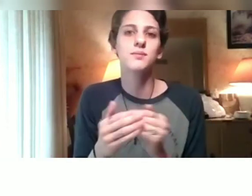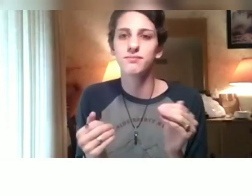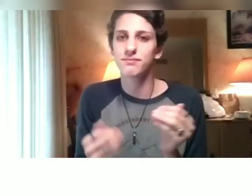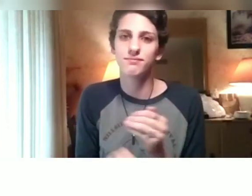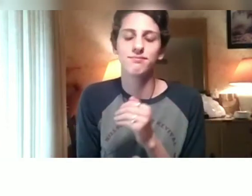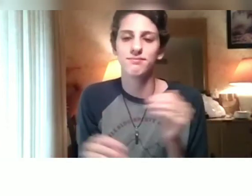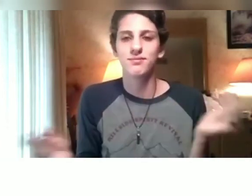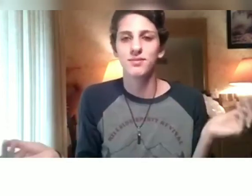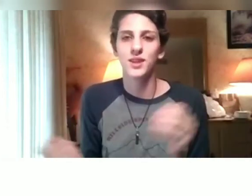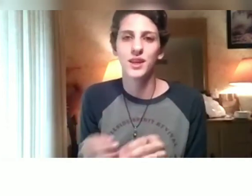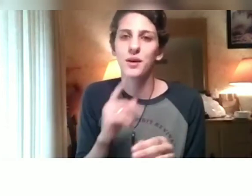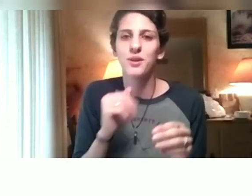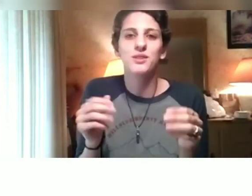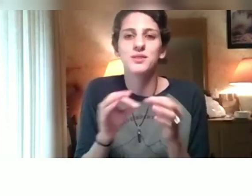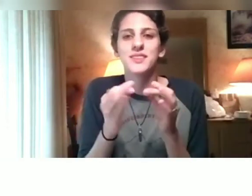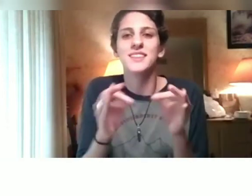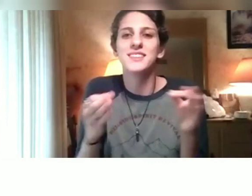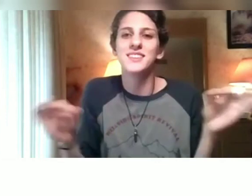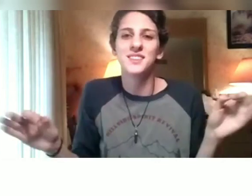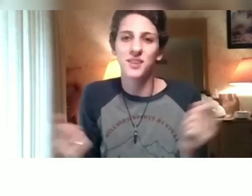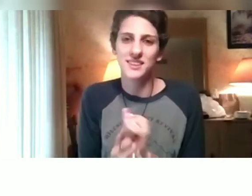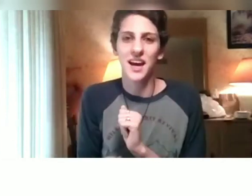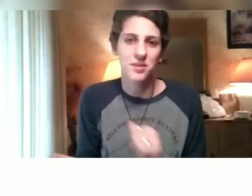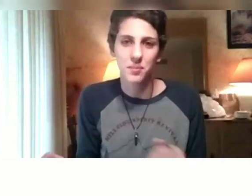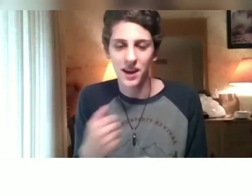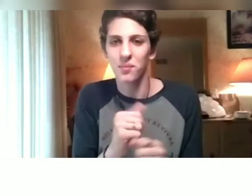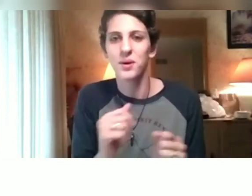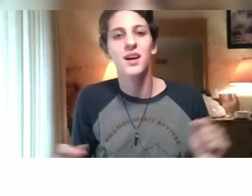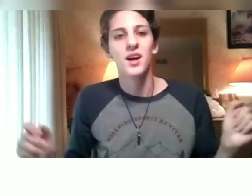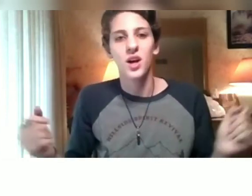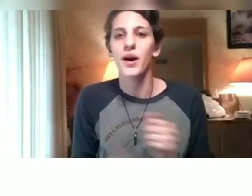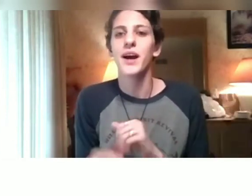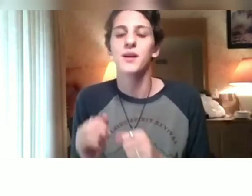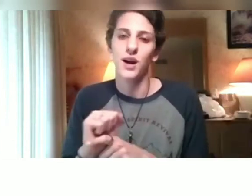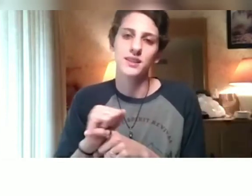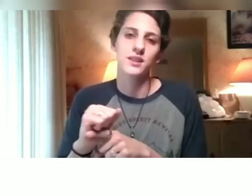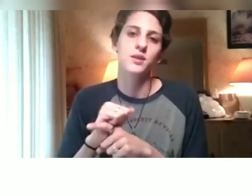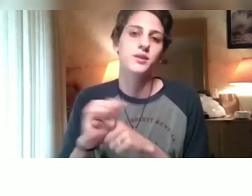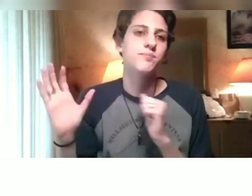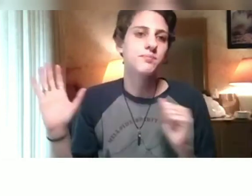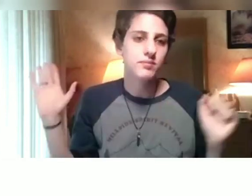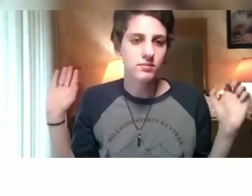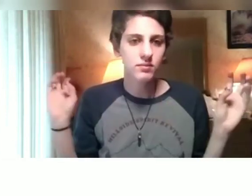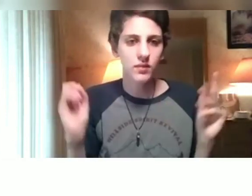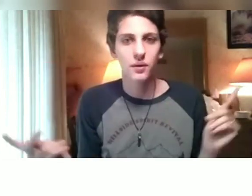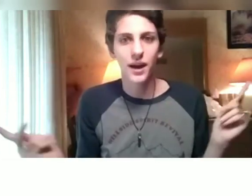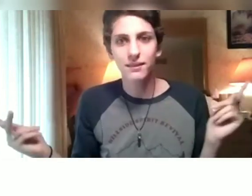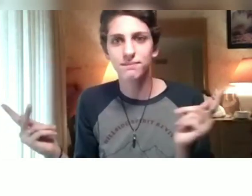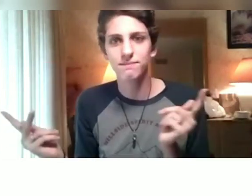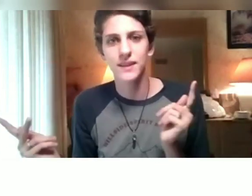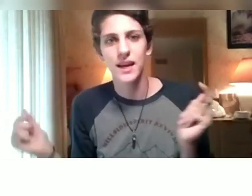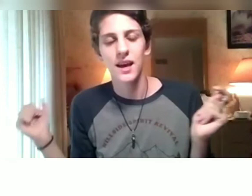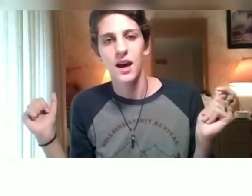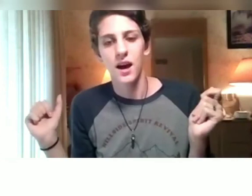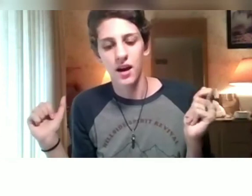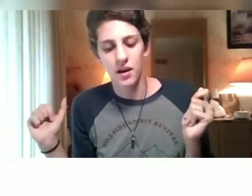Whatever cute little sentences you guys have to make up, go ahead and practice those. Okay?